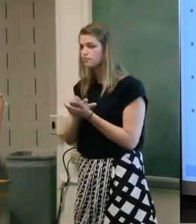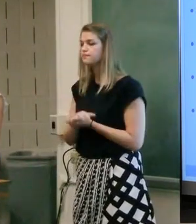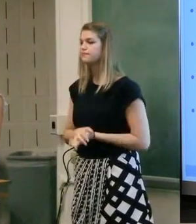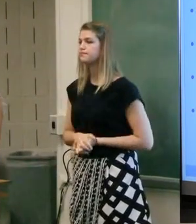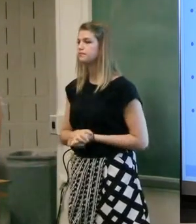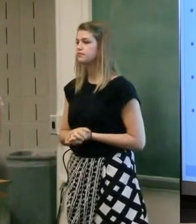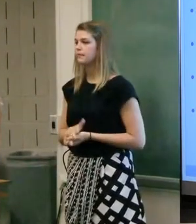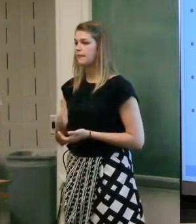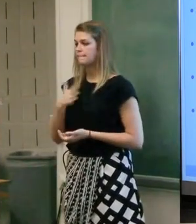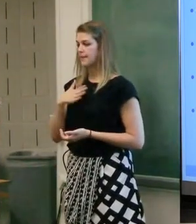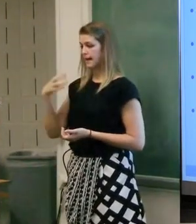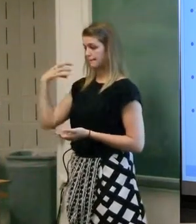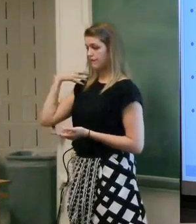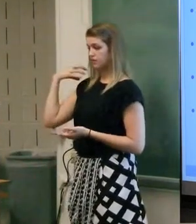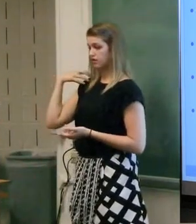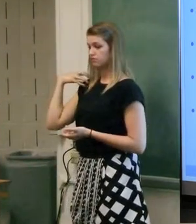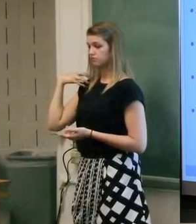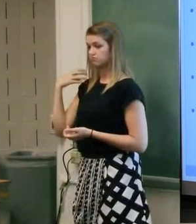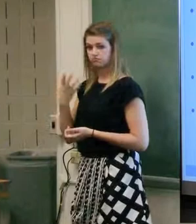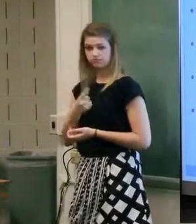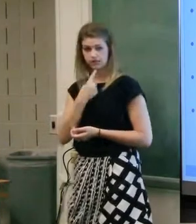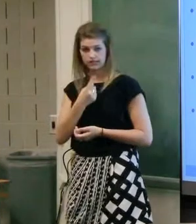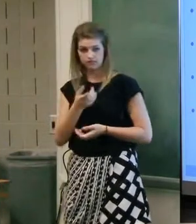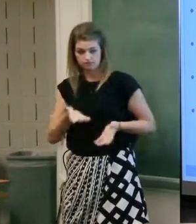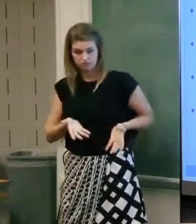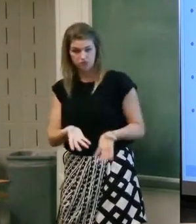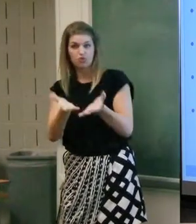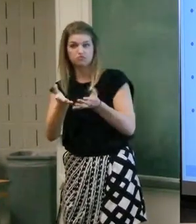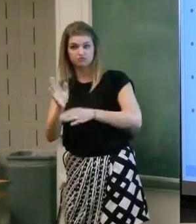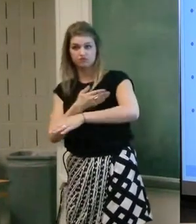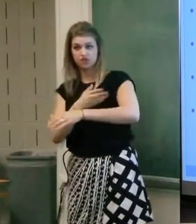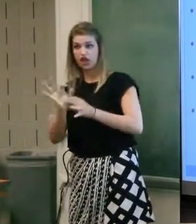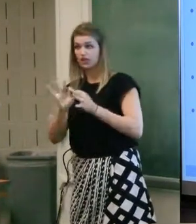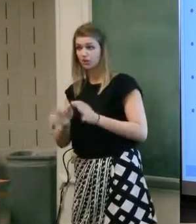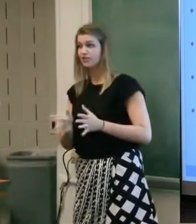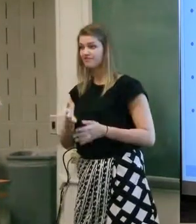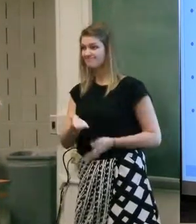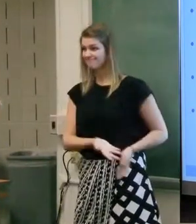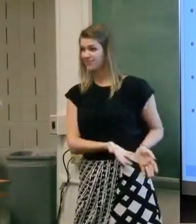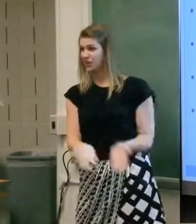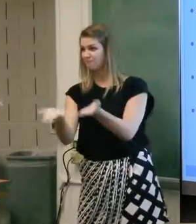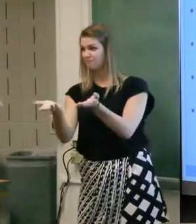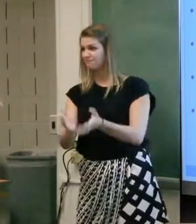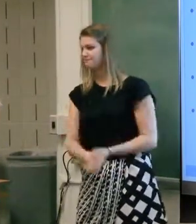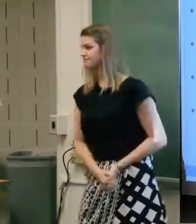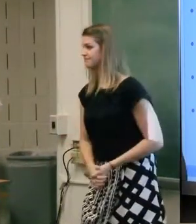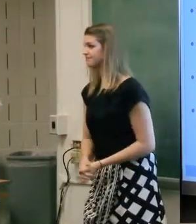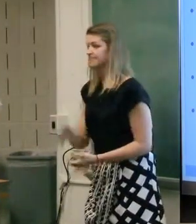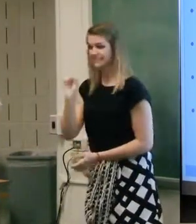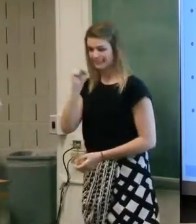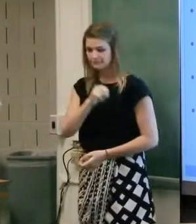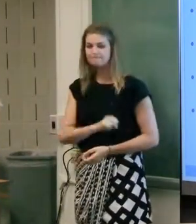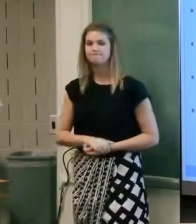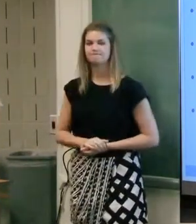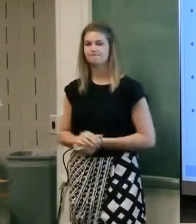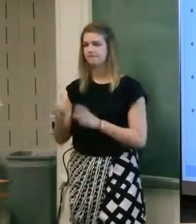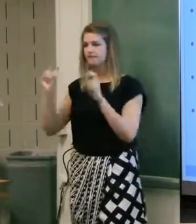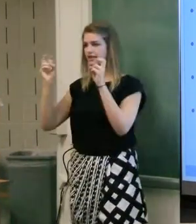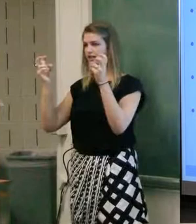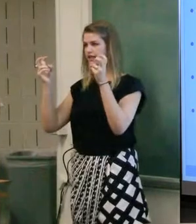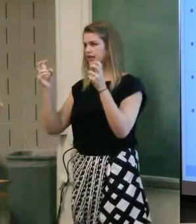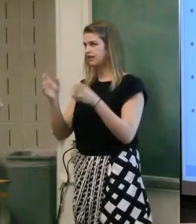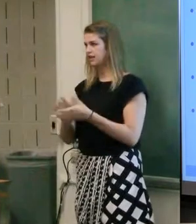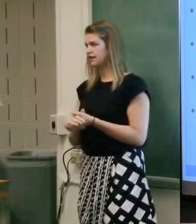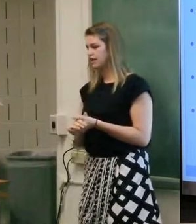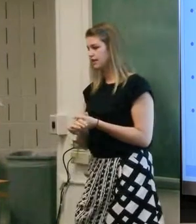concert, and my mentor was like, "Oh, you have a song." And I was like, "I do?" She's like, "Yeah, you can